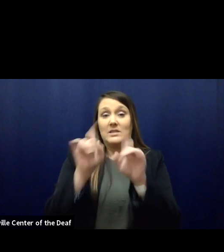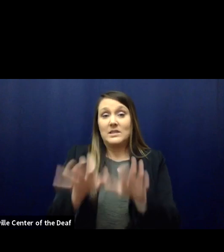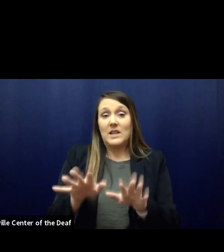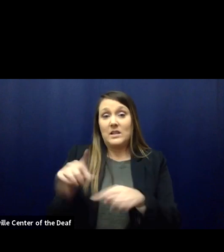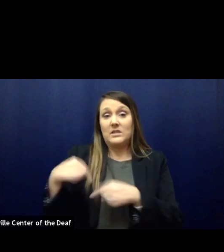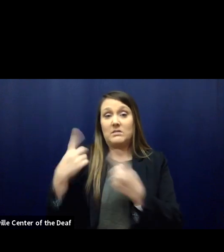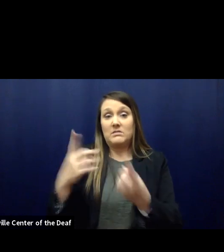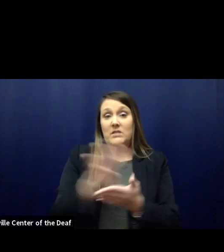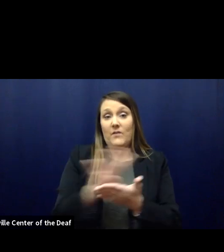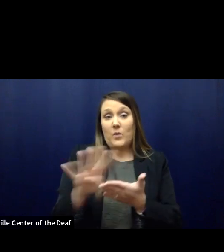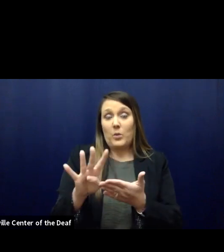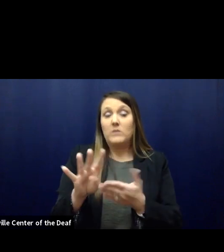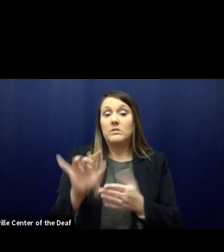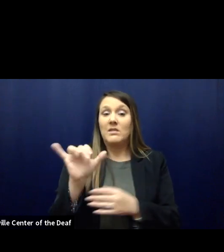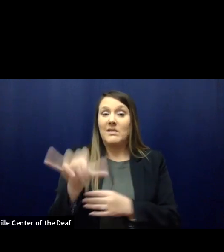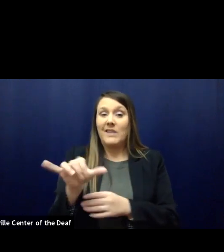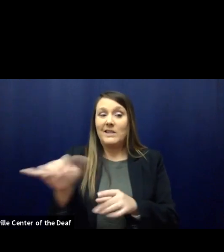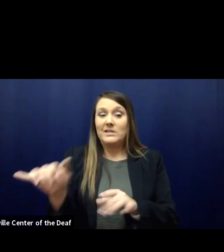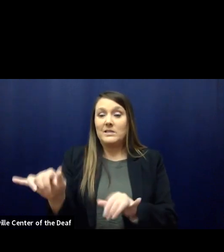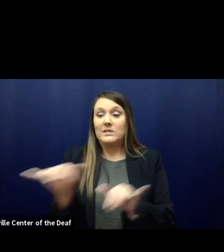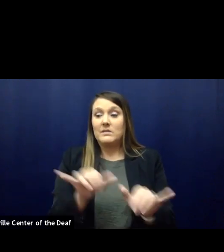About the same drop we've seen